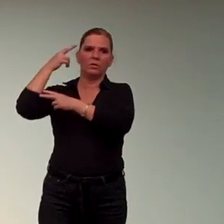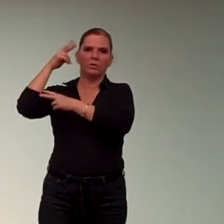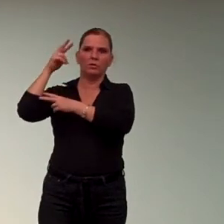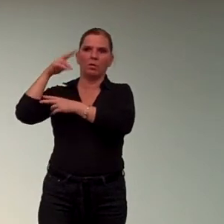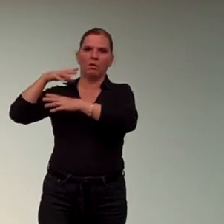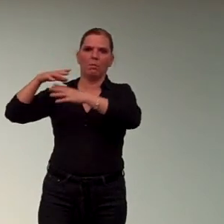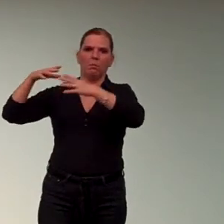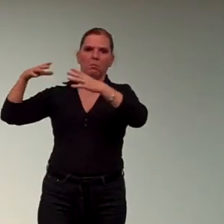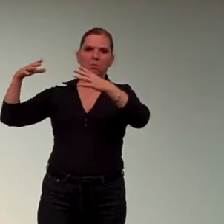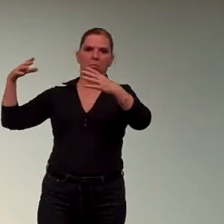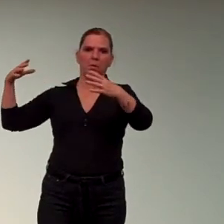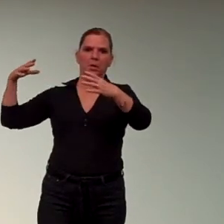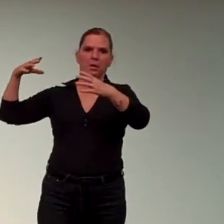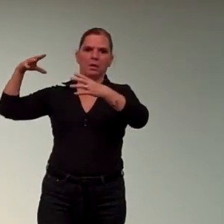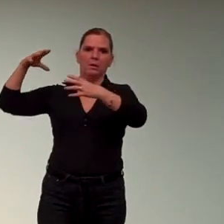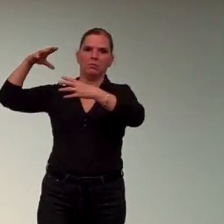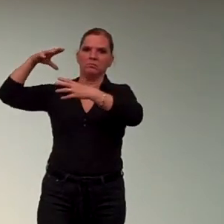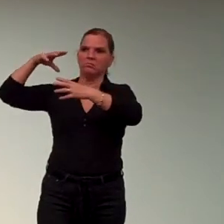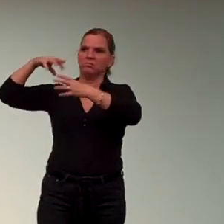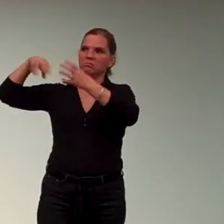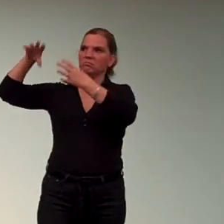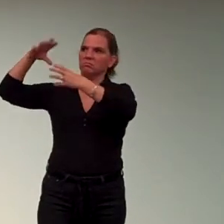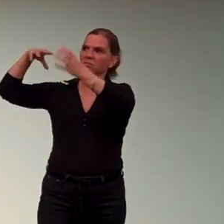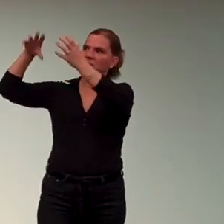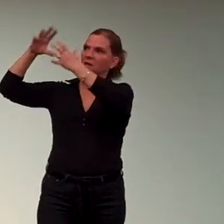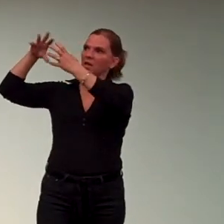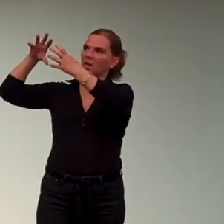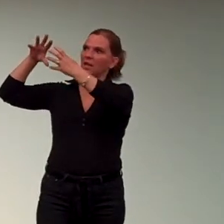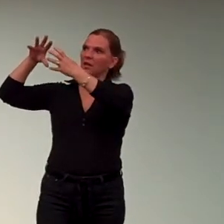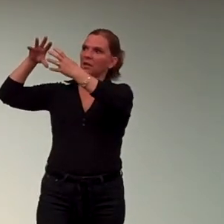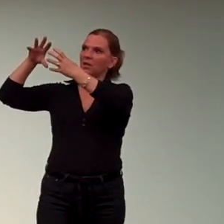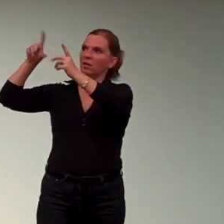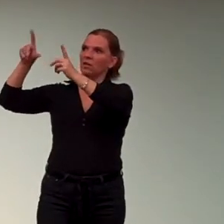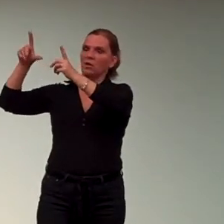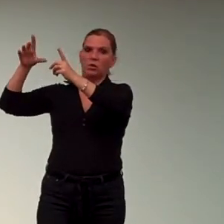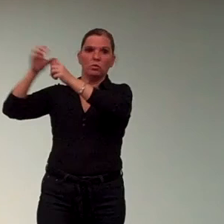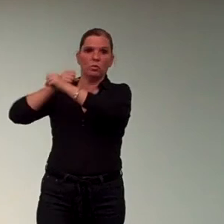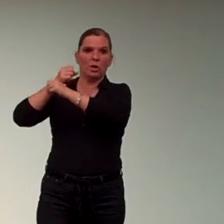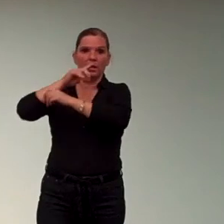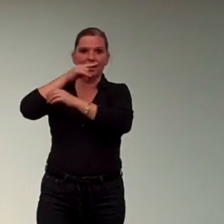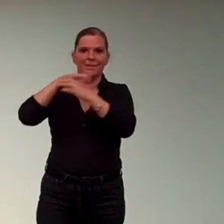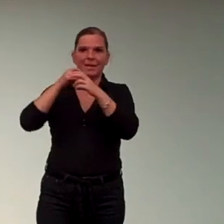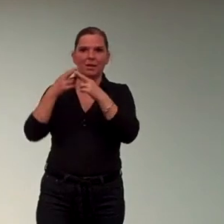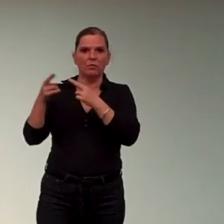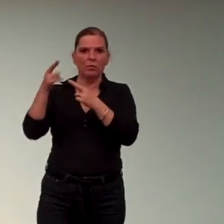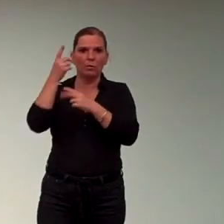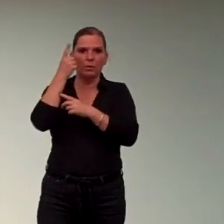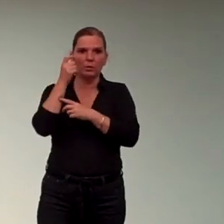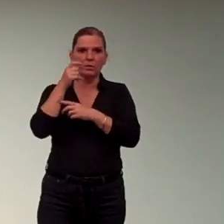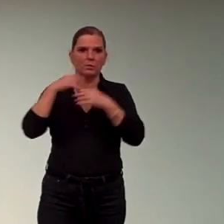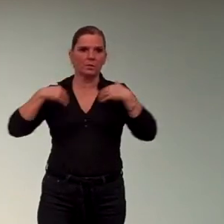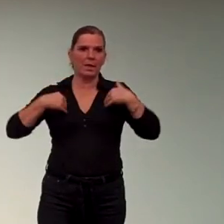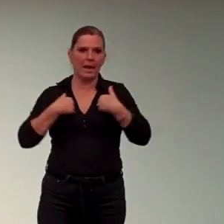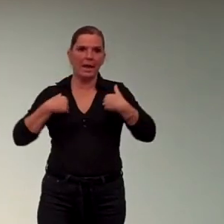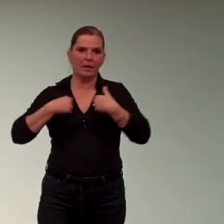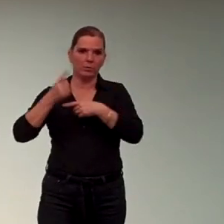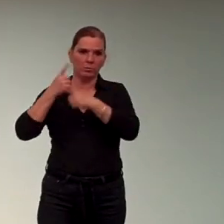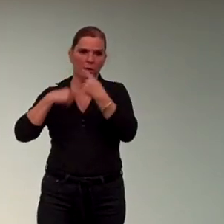saw a big cloud of dust, you ran out and got your kids out of the road because there were animals